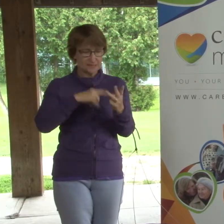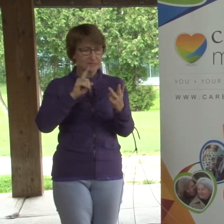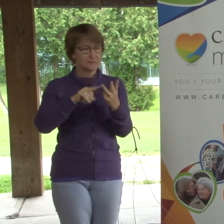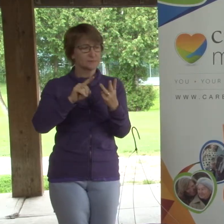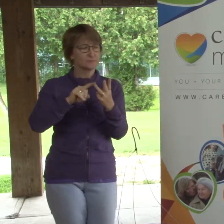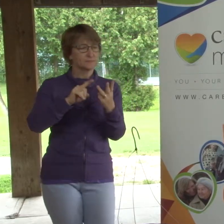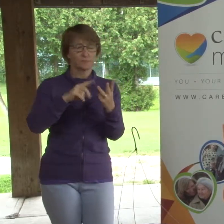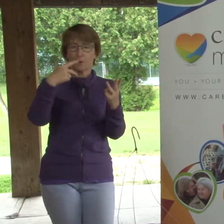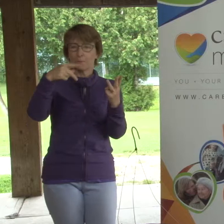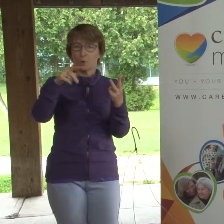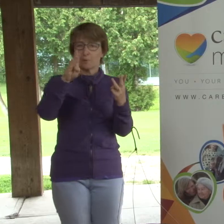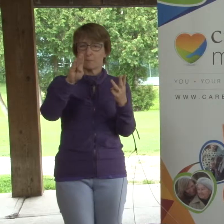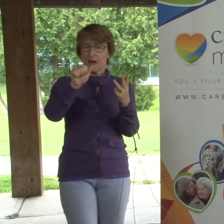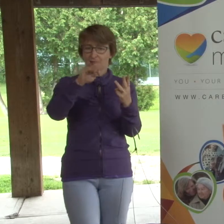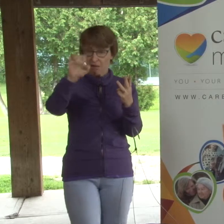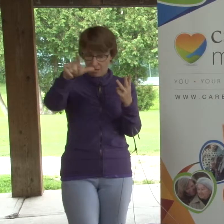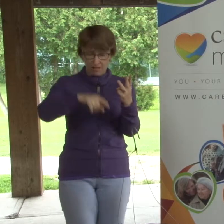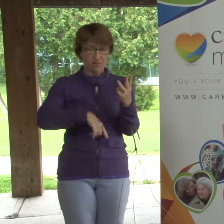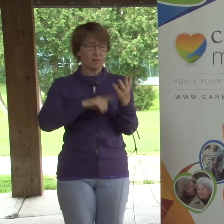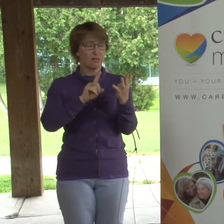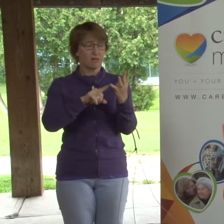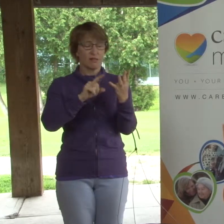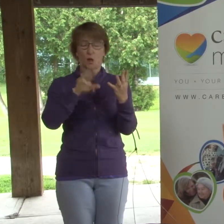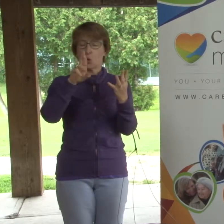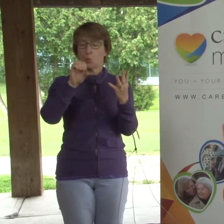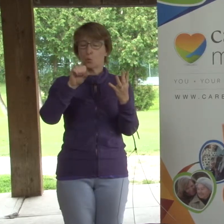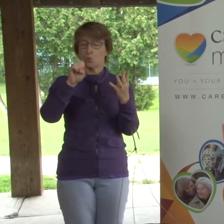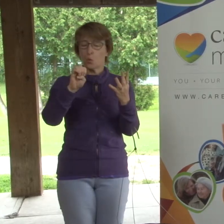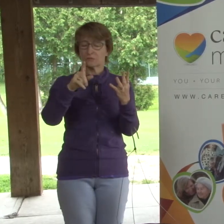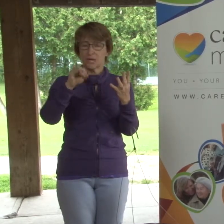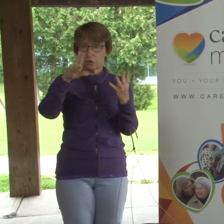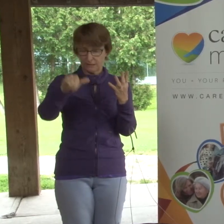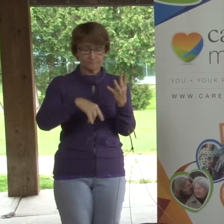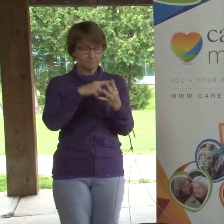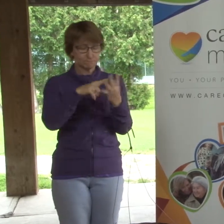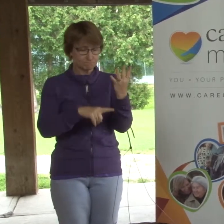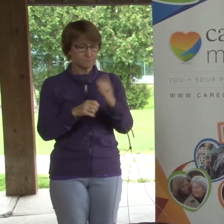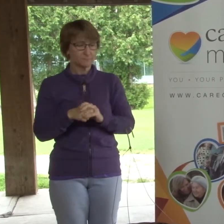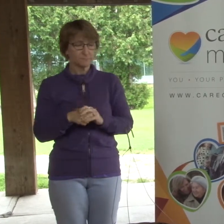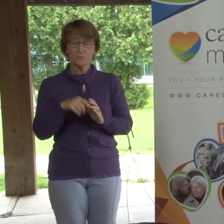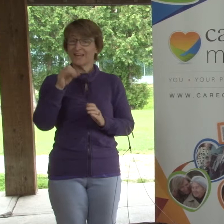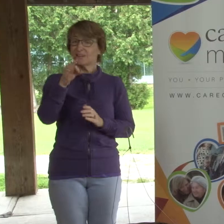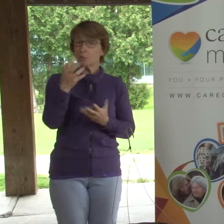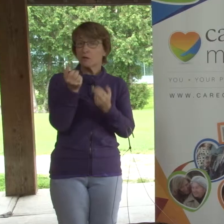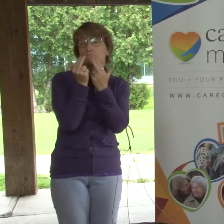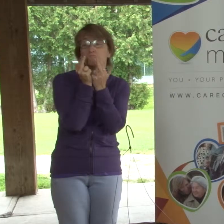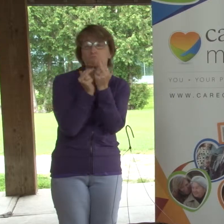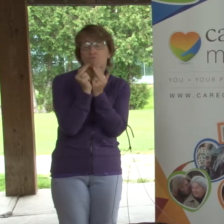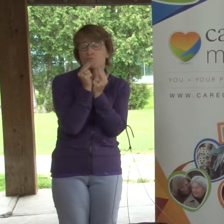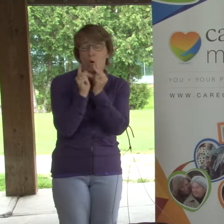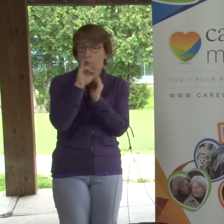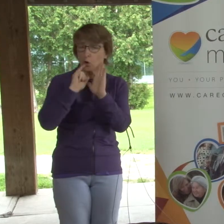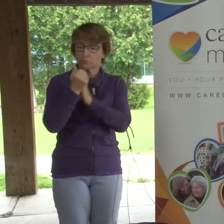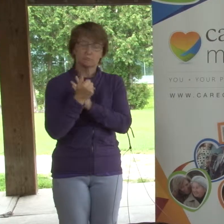have a purple basil and some rosemary. So if you want a small project,